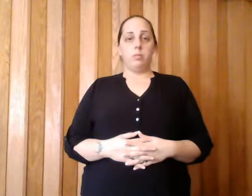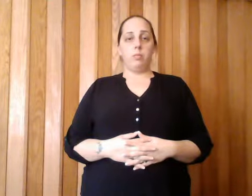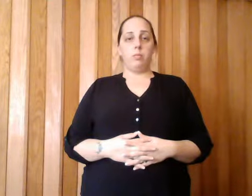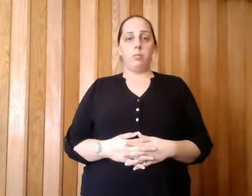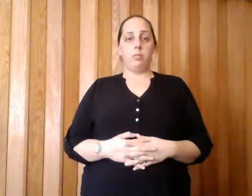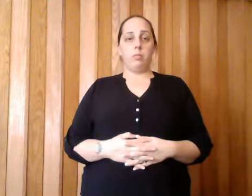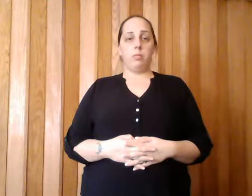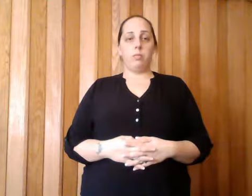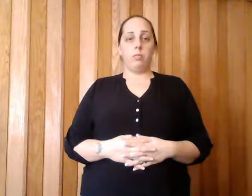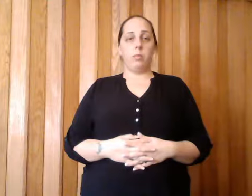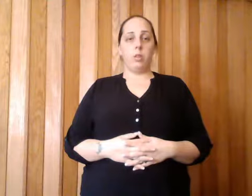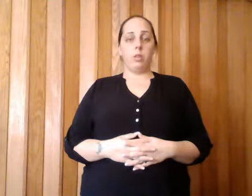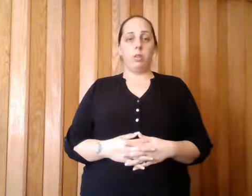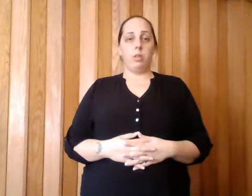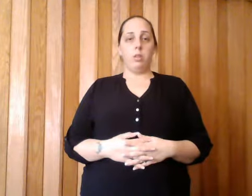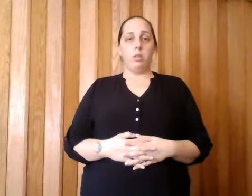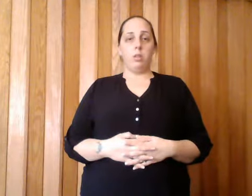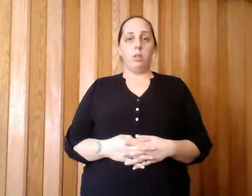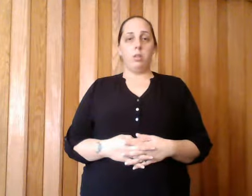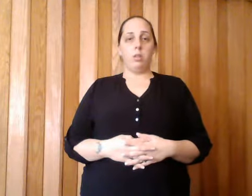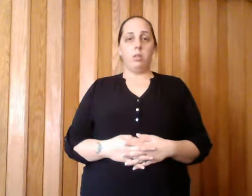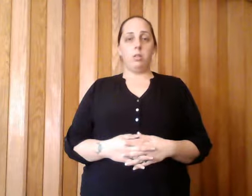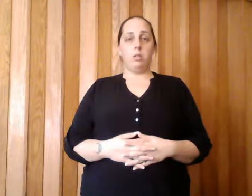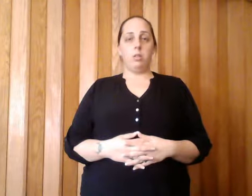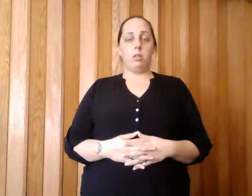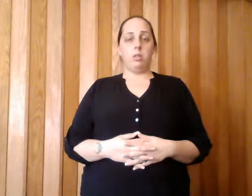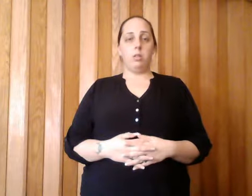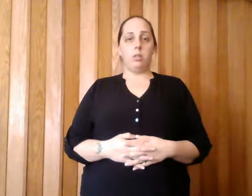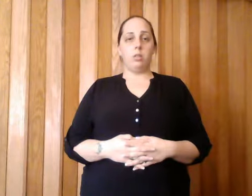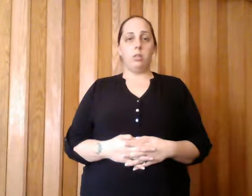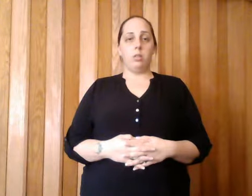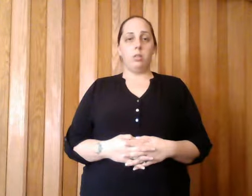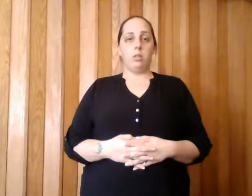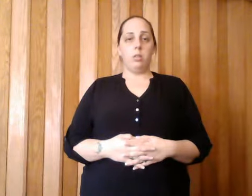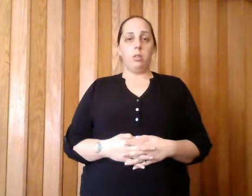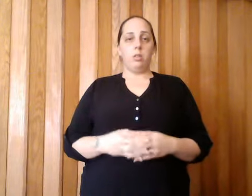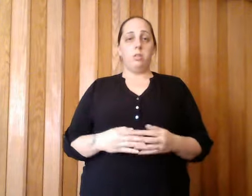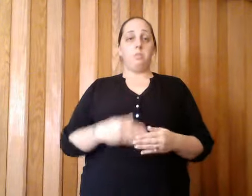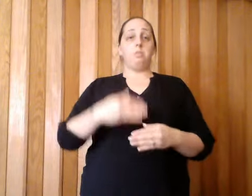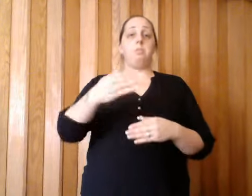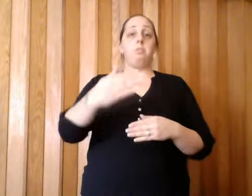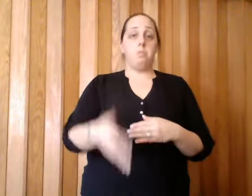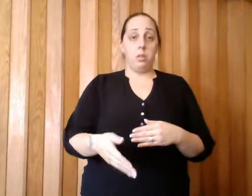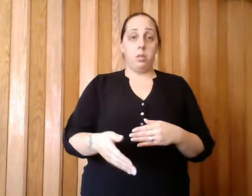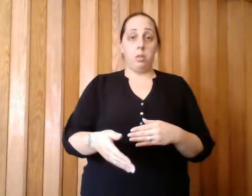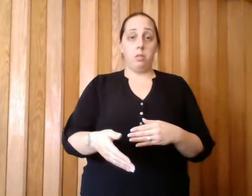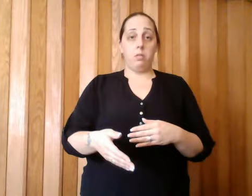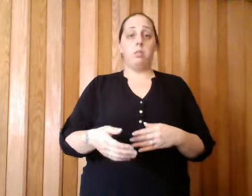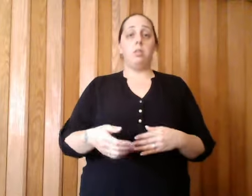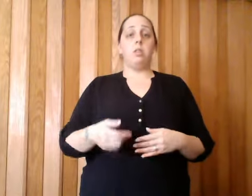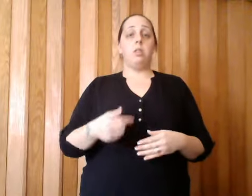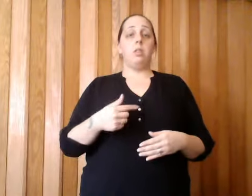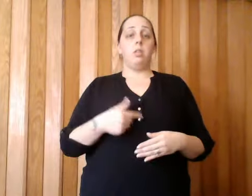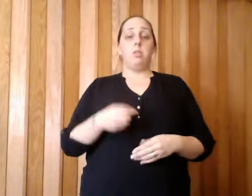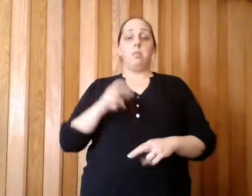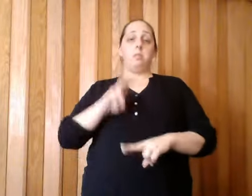After that, I go sit down and then as soon as the liturgy of the word starts for